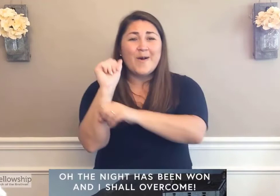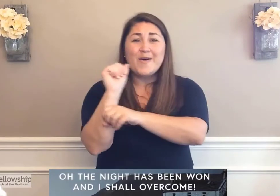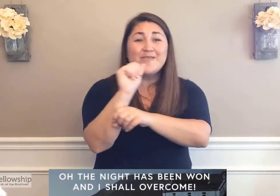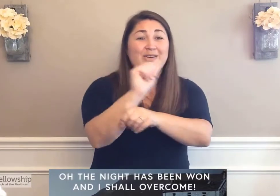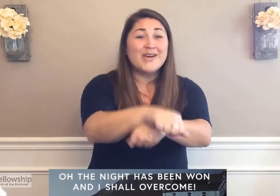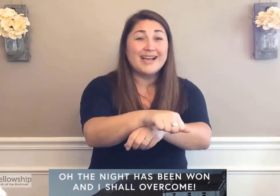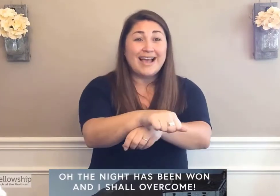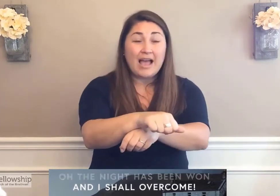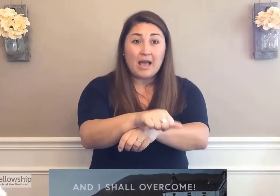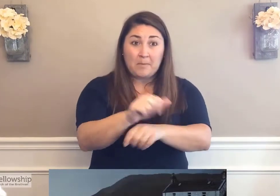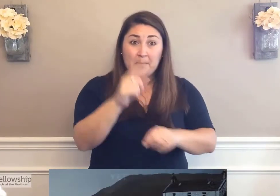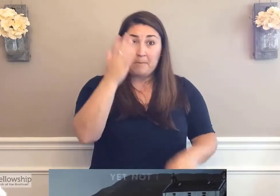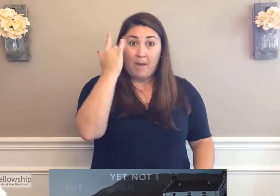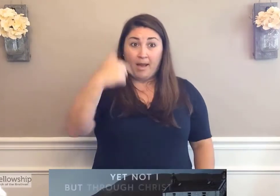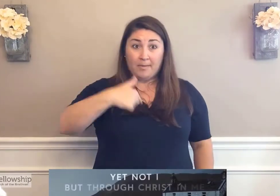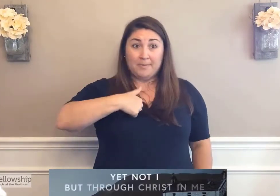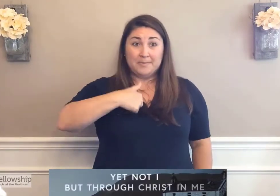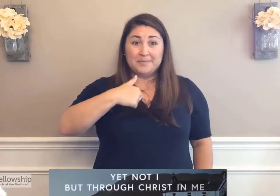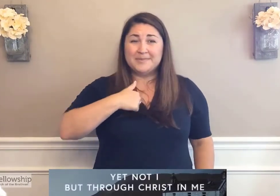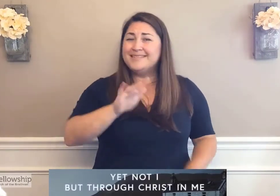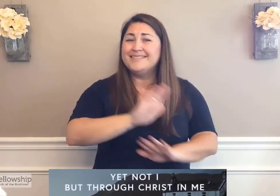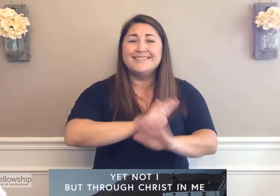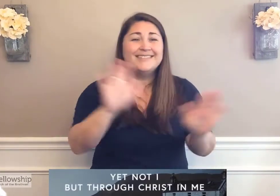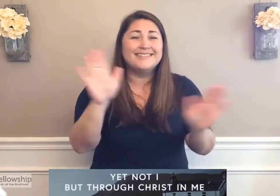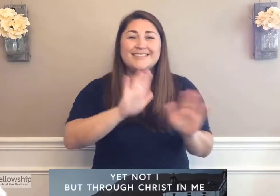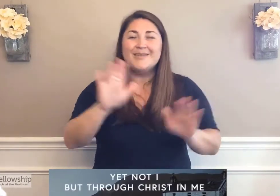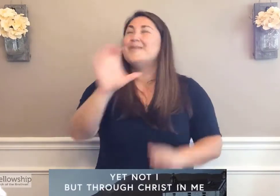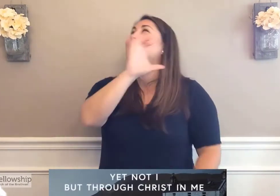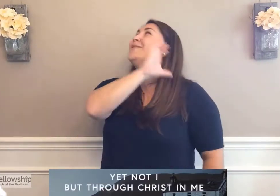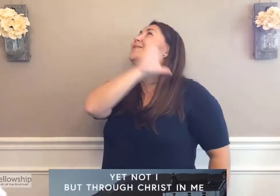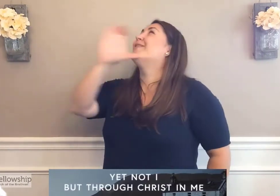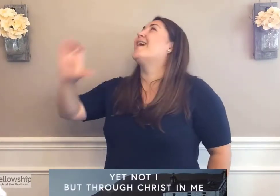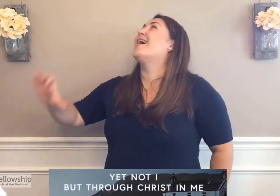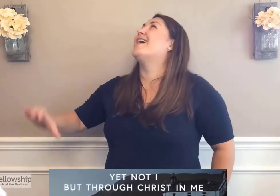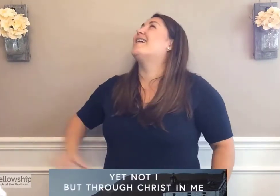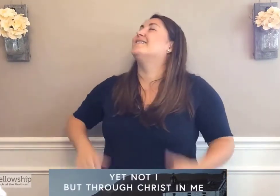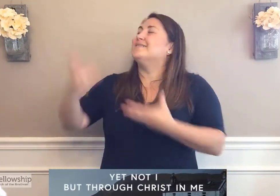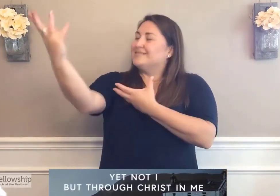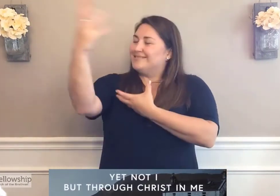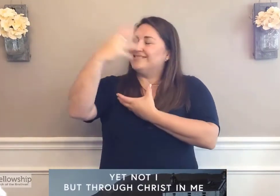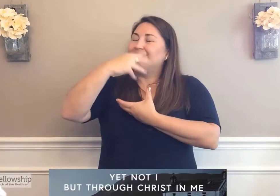Thank you.